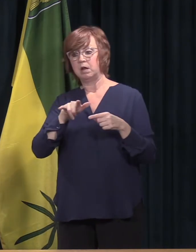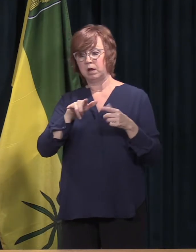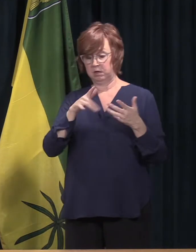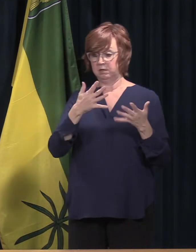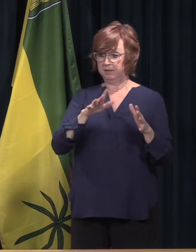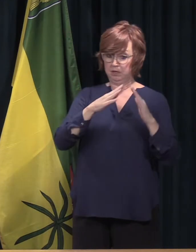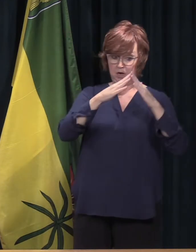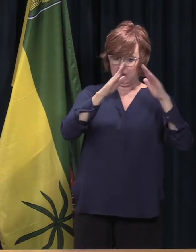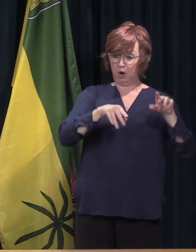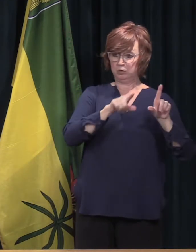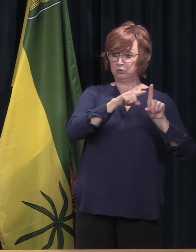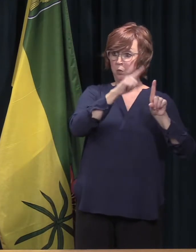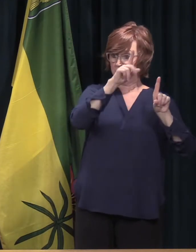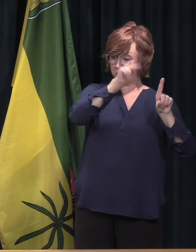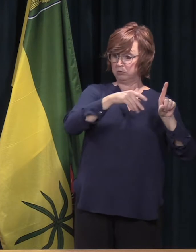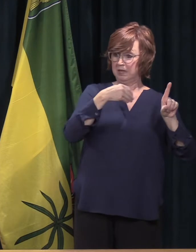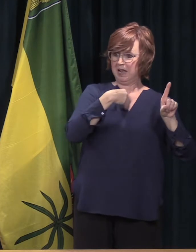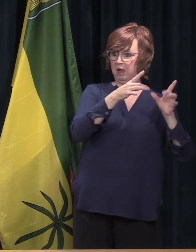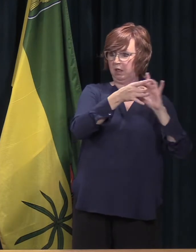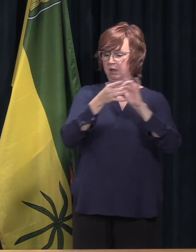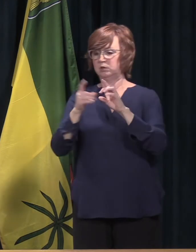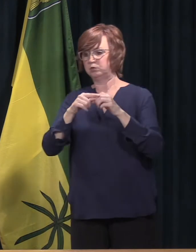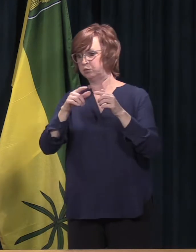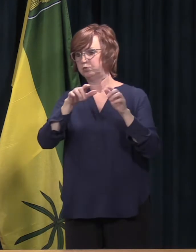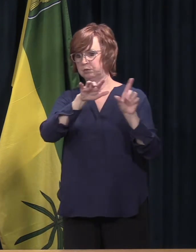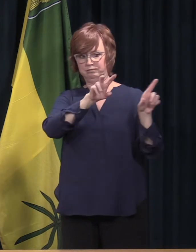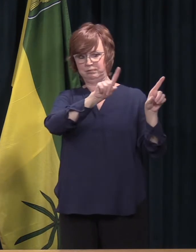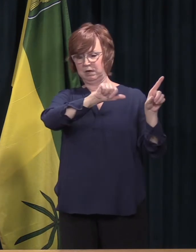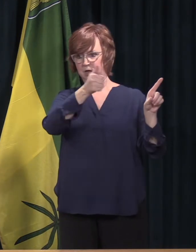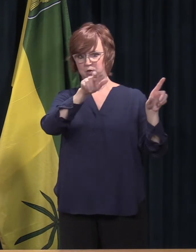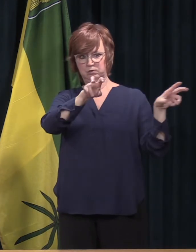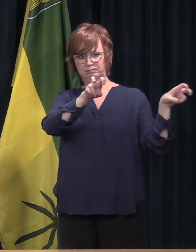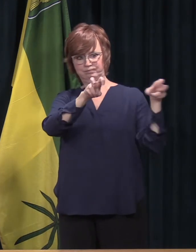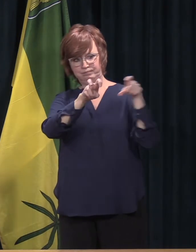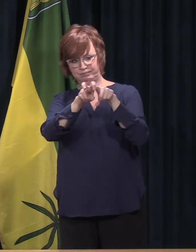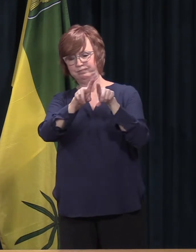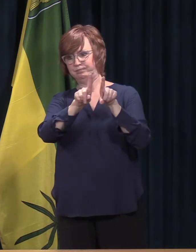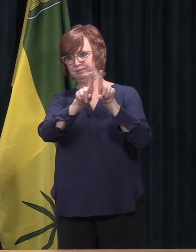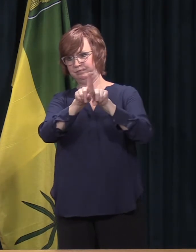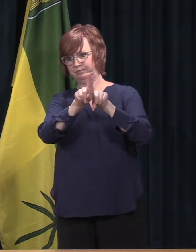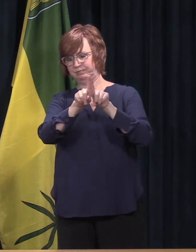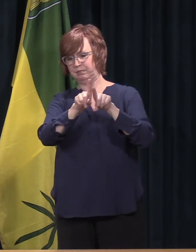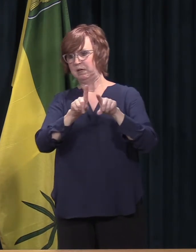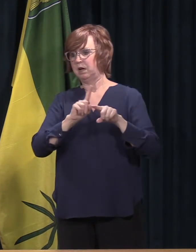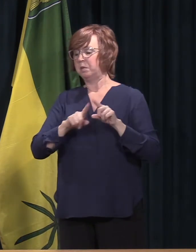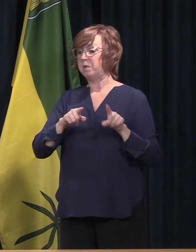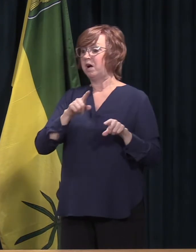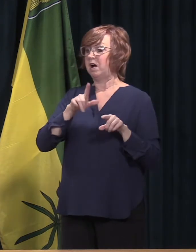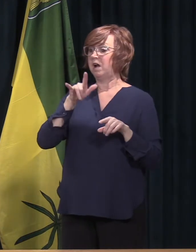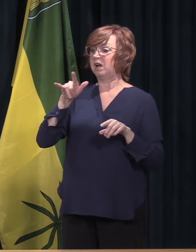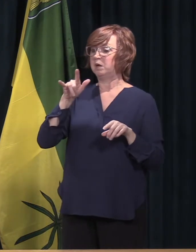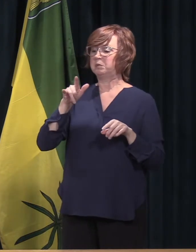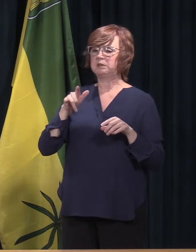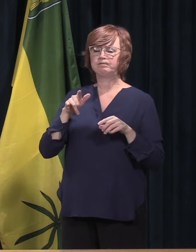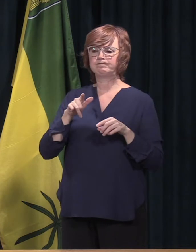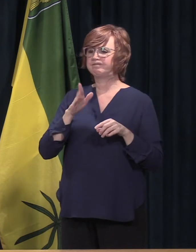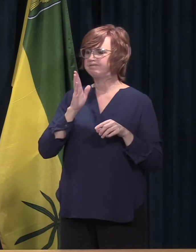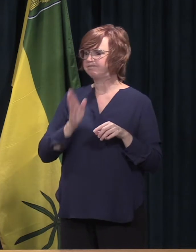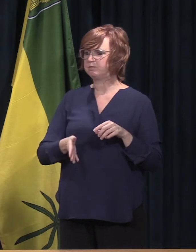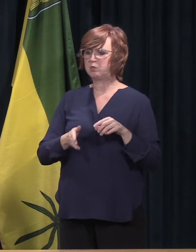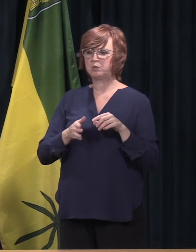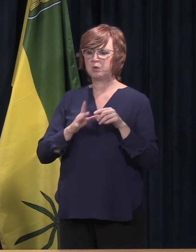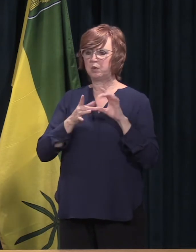but airplanes, we have special considerations if someone was coughing a lot or was moving around. But generally, we have not had